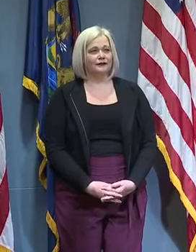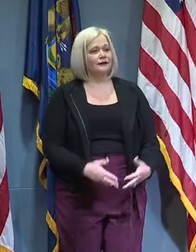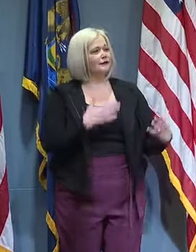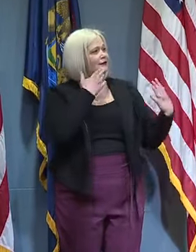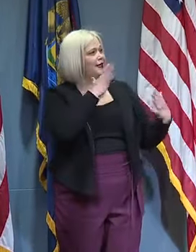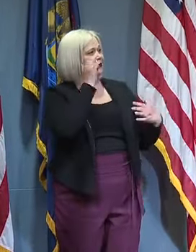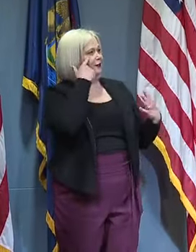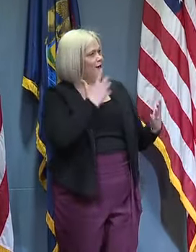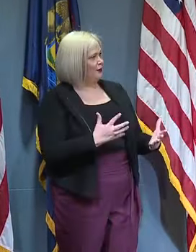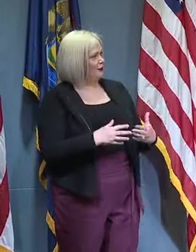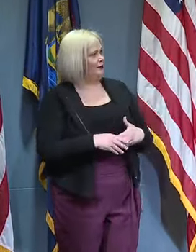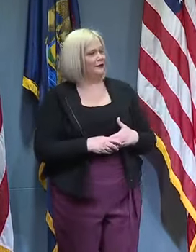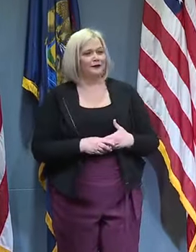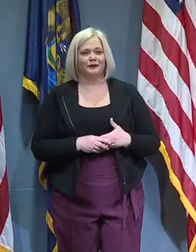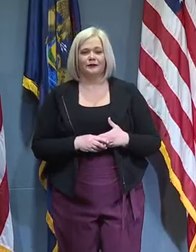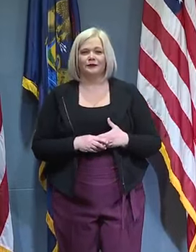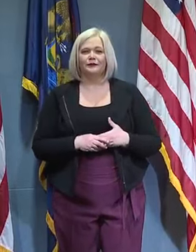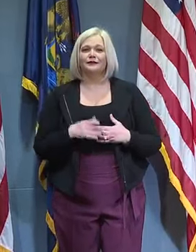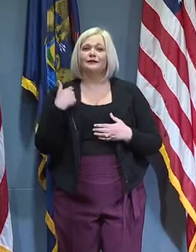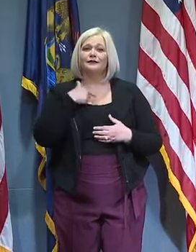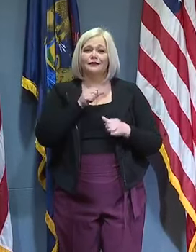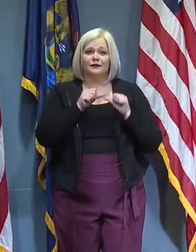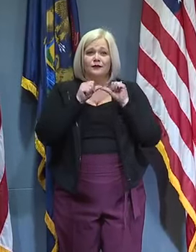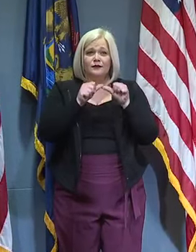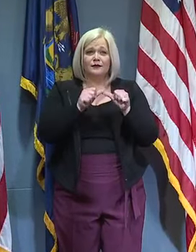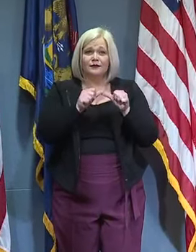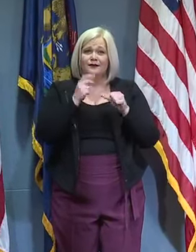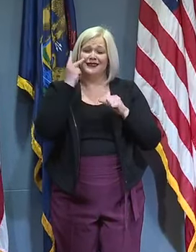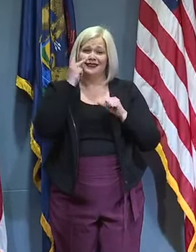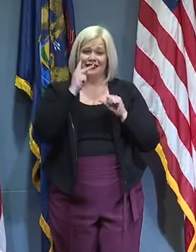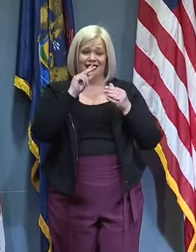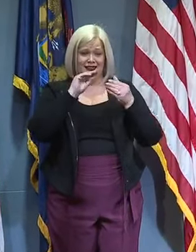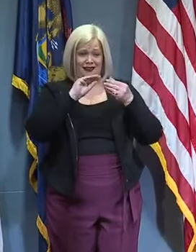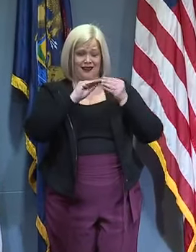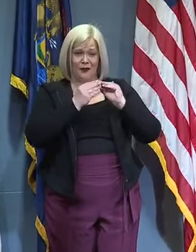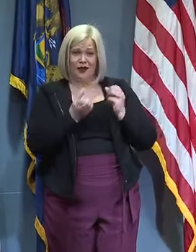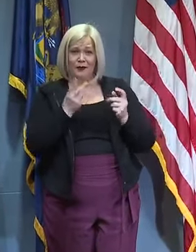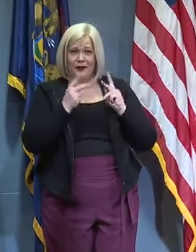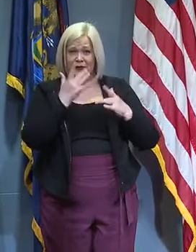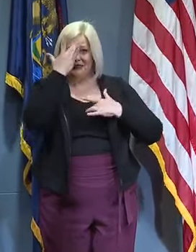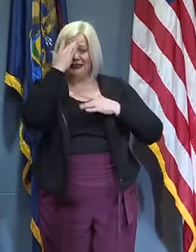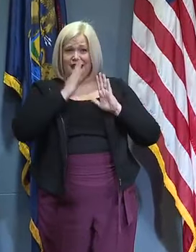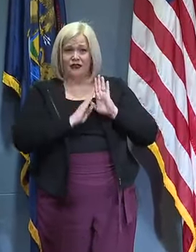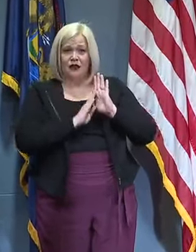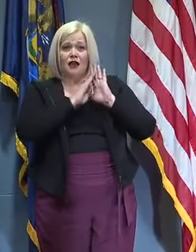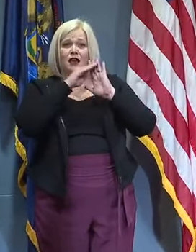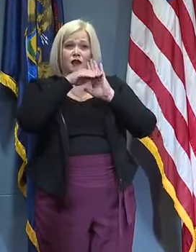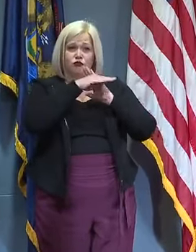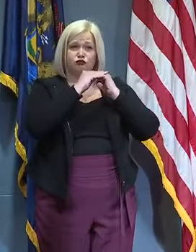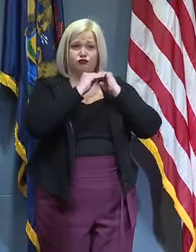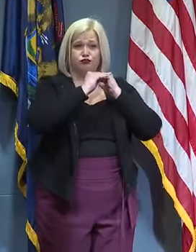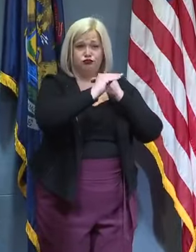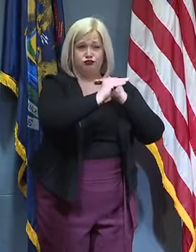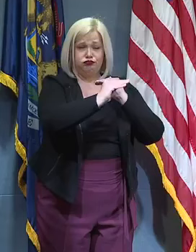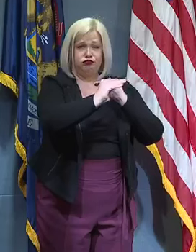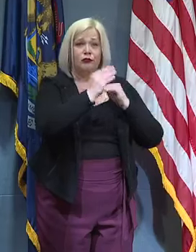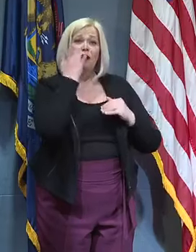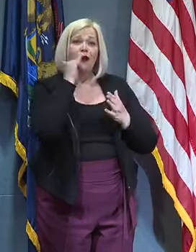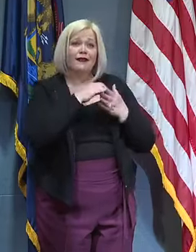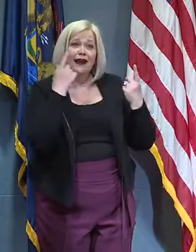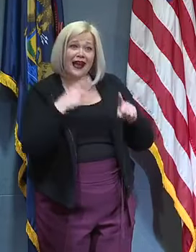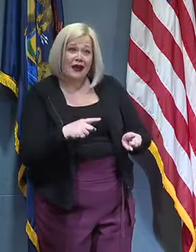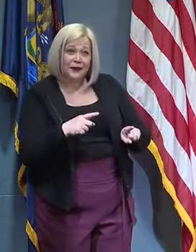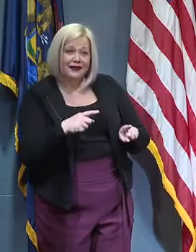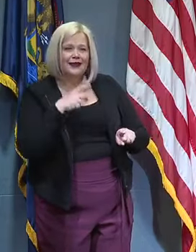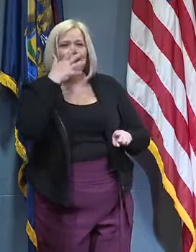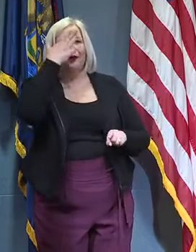Thank you, Governor. So we continue to see a flattening in cases overall, and I attribute this mainly to the efforts of Michigan residents to